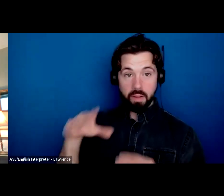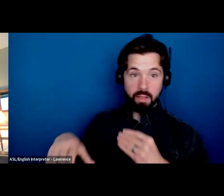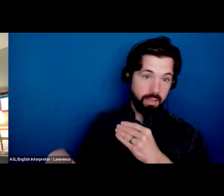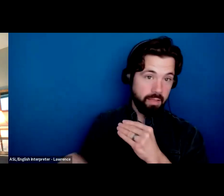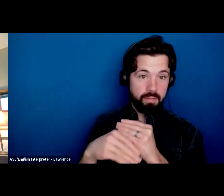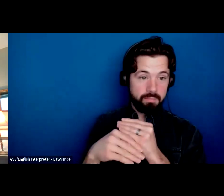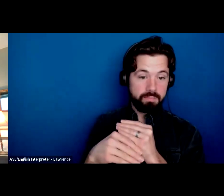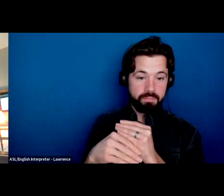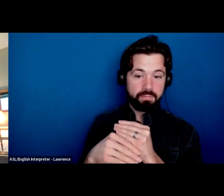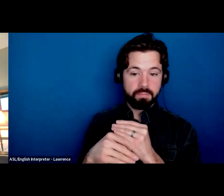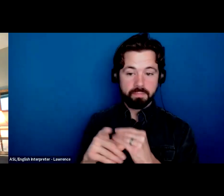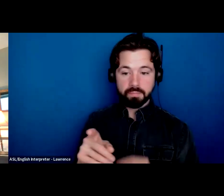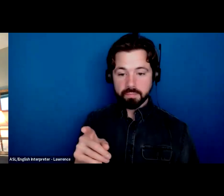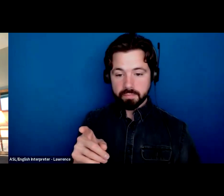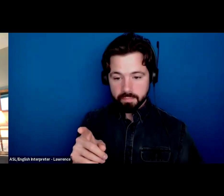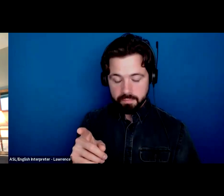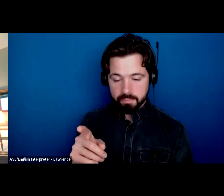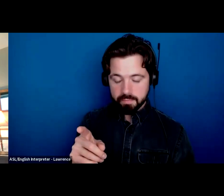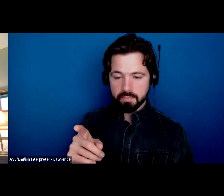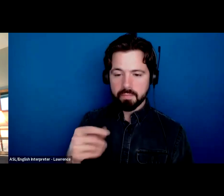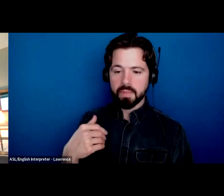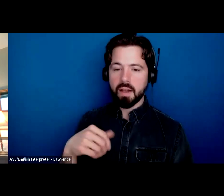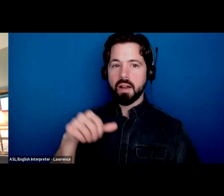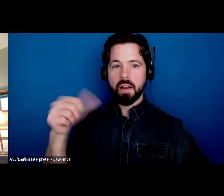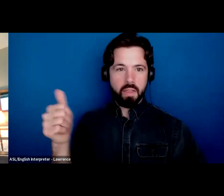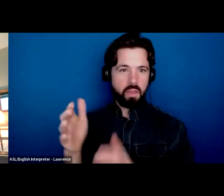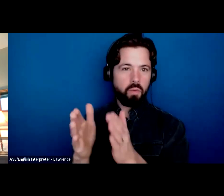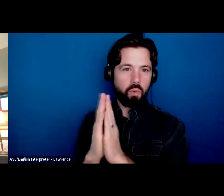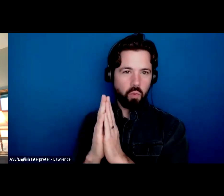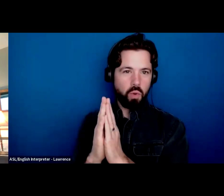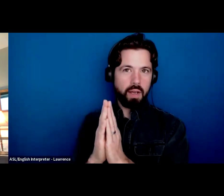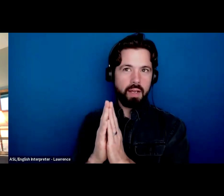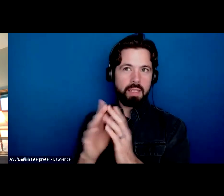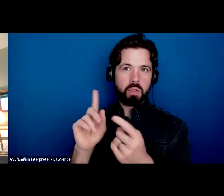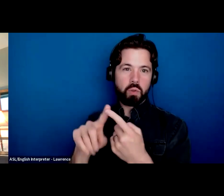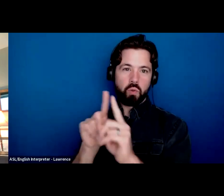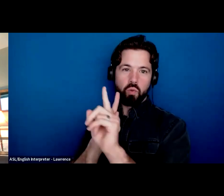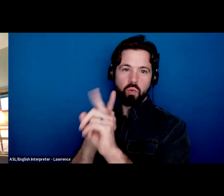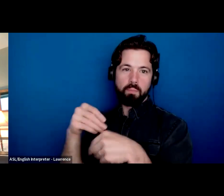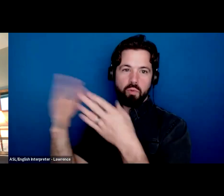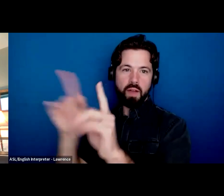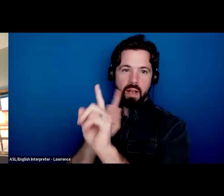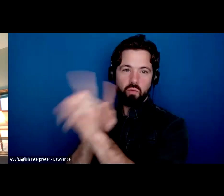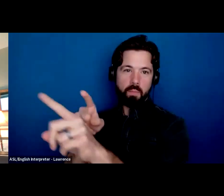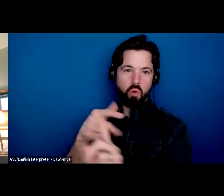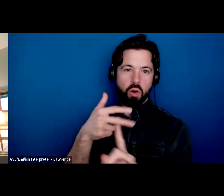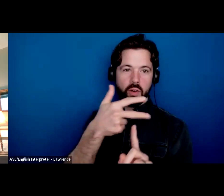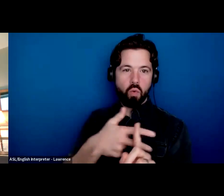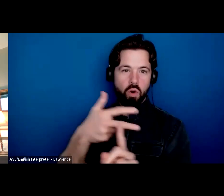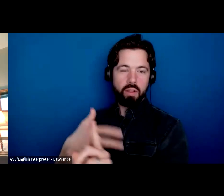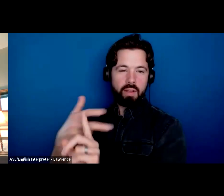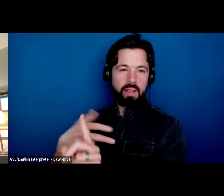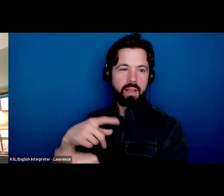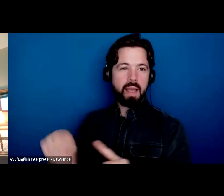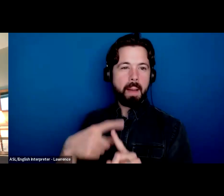was a request to report back quarterly on utilization trends for social